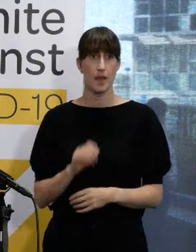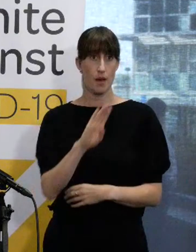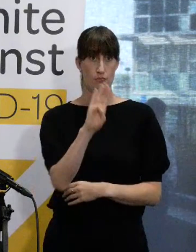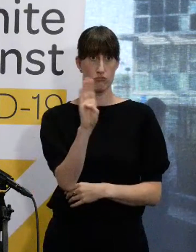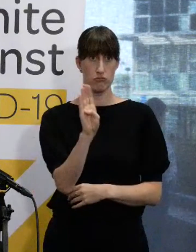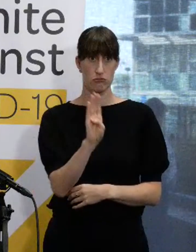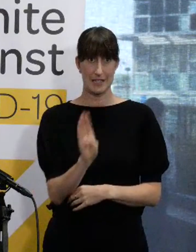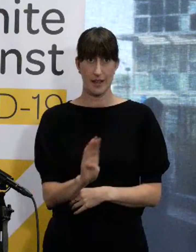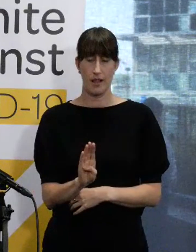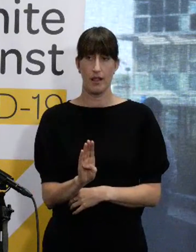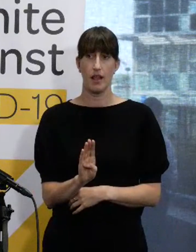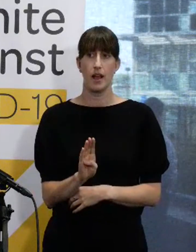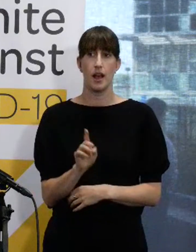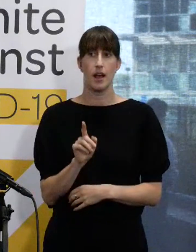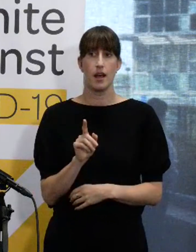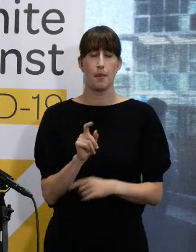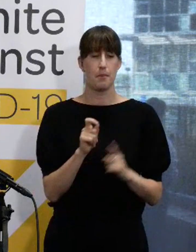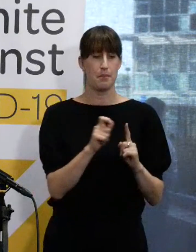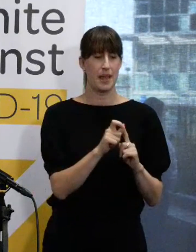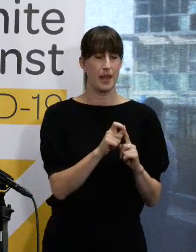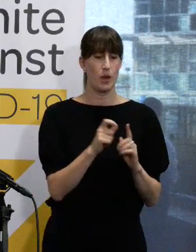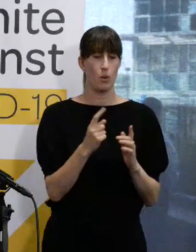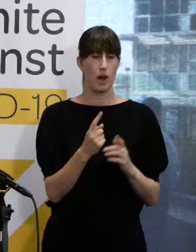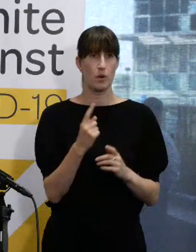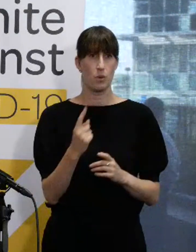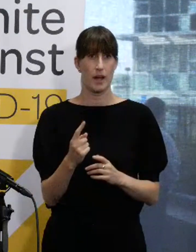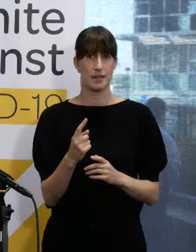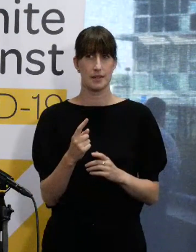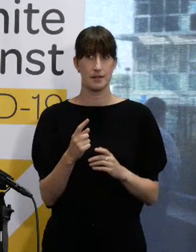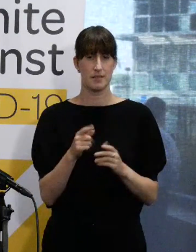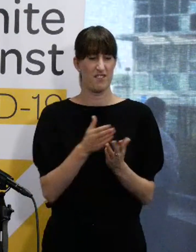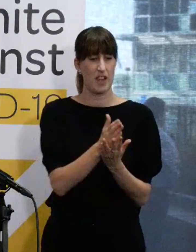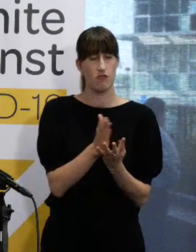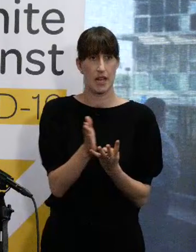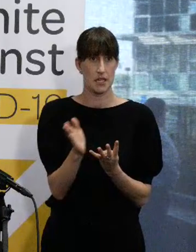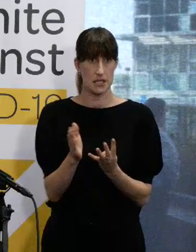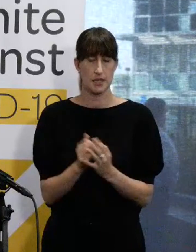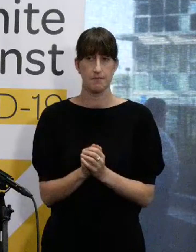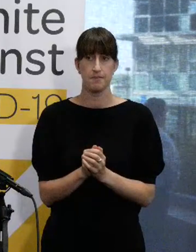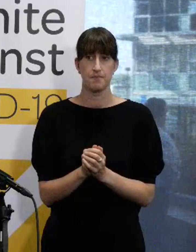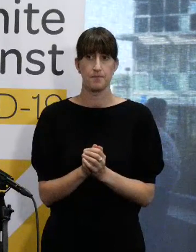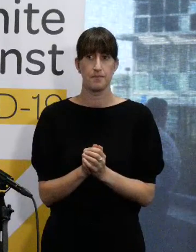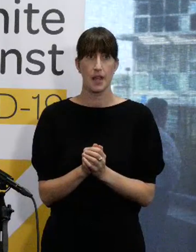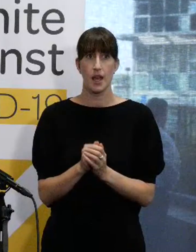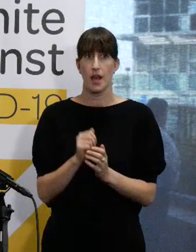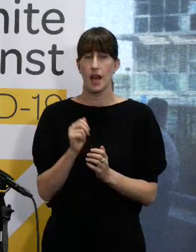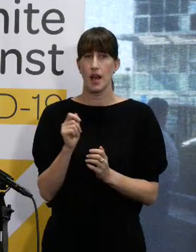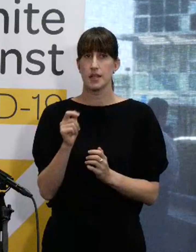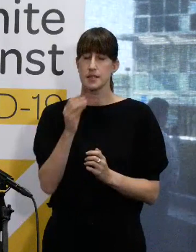be significantly more infectious, and some people, there's indication that it could be worse than the sort of